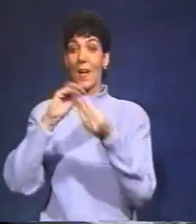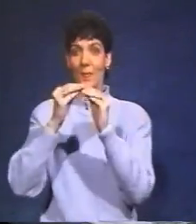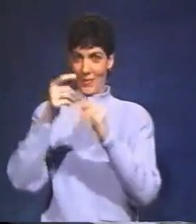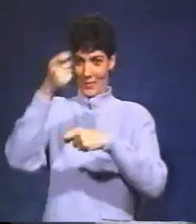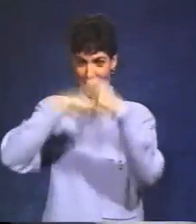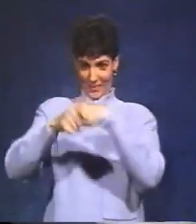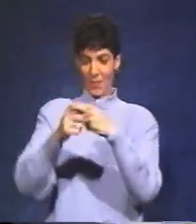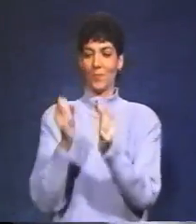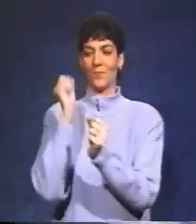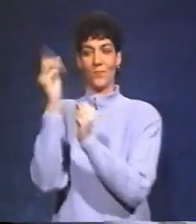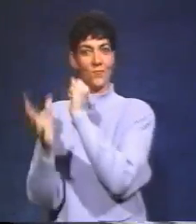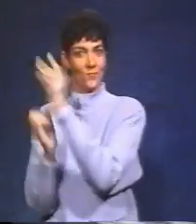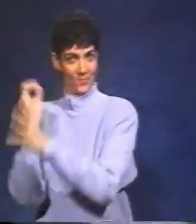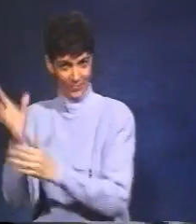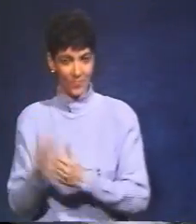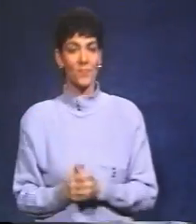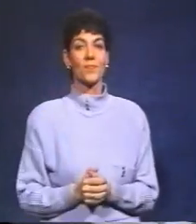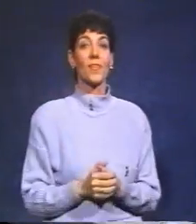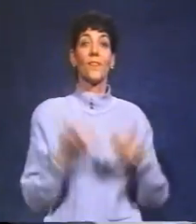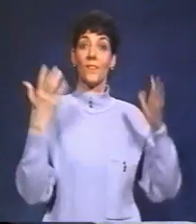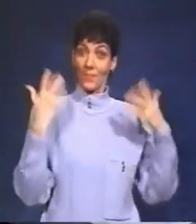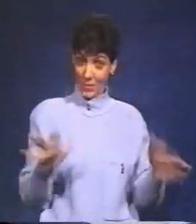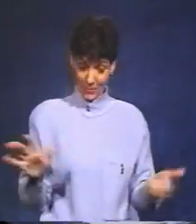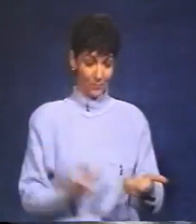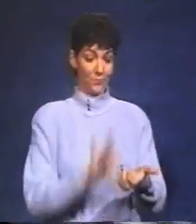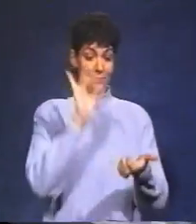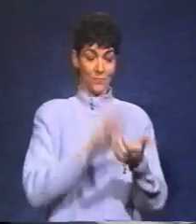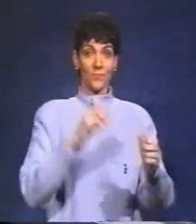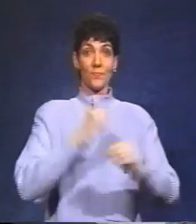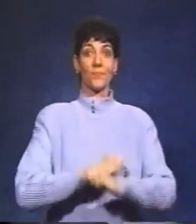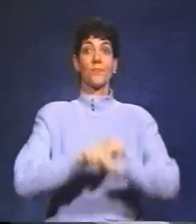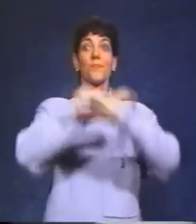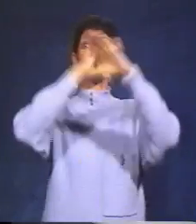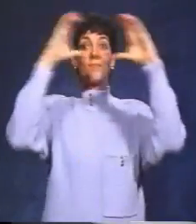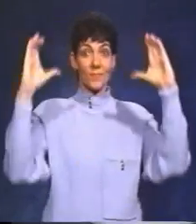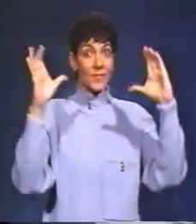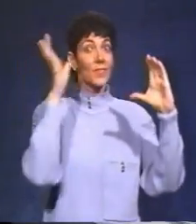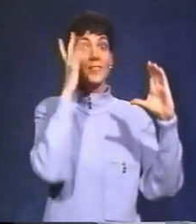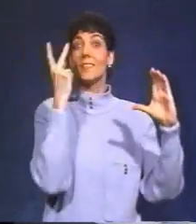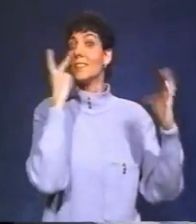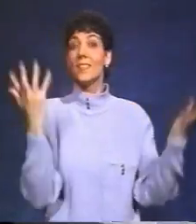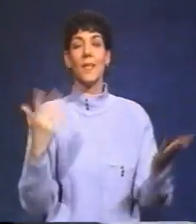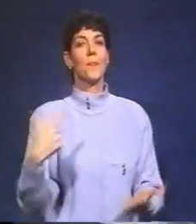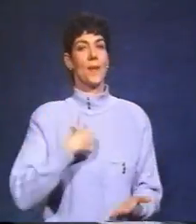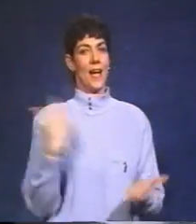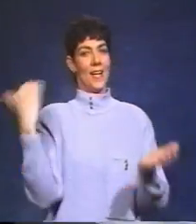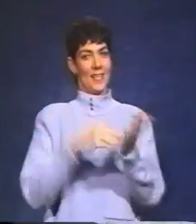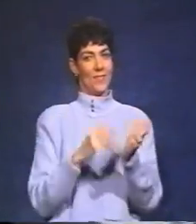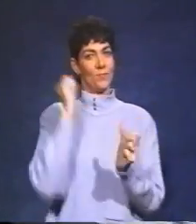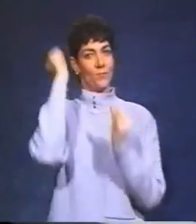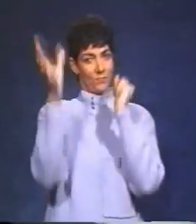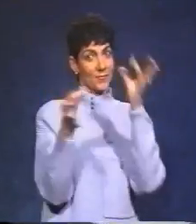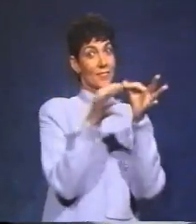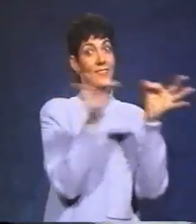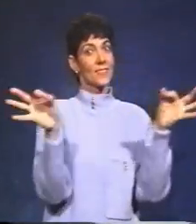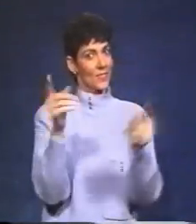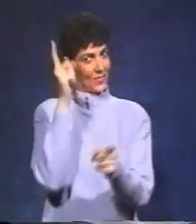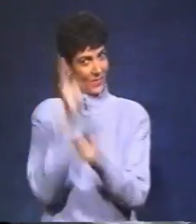Pause the VCR again and repeat the same sentence, but this time insert the new number.